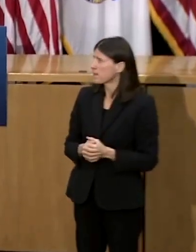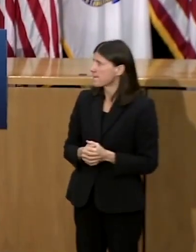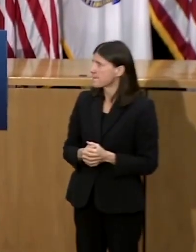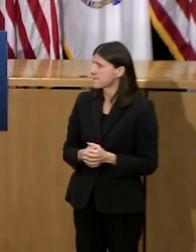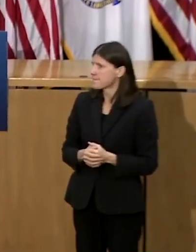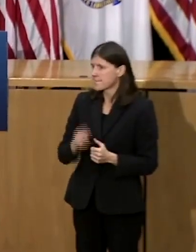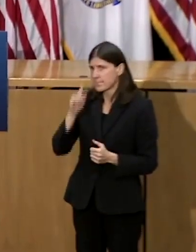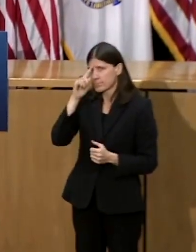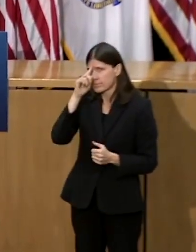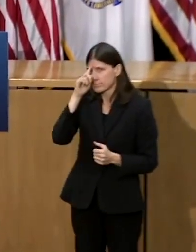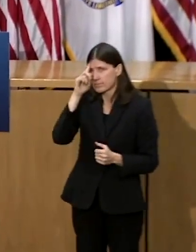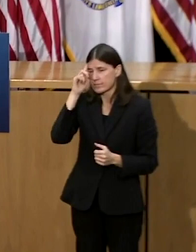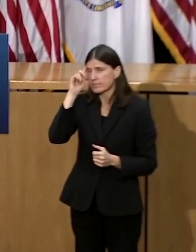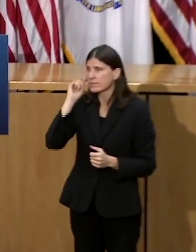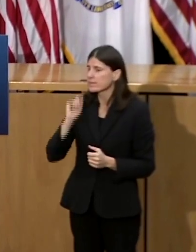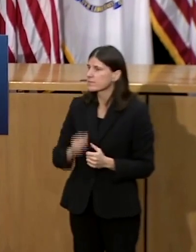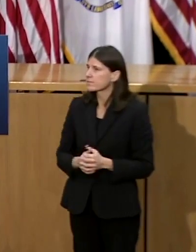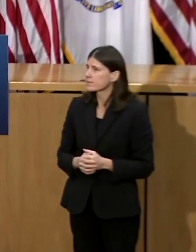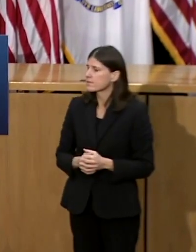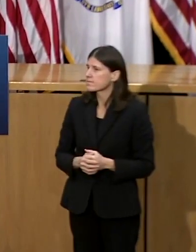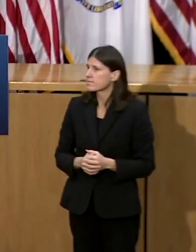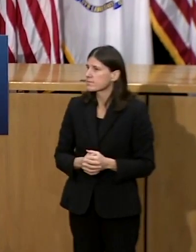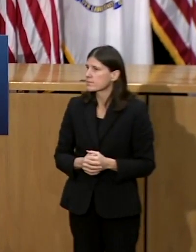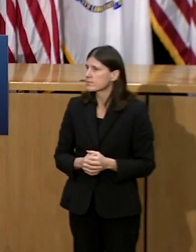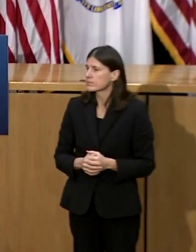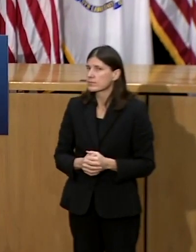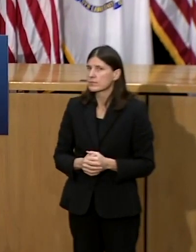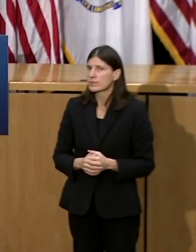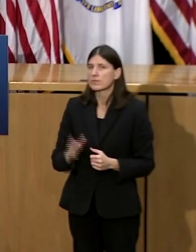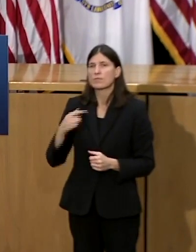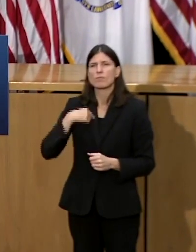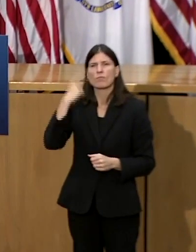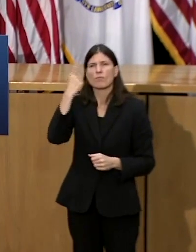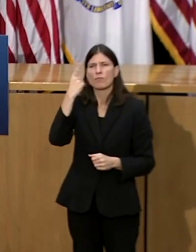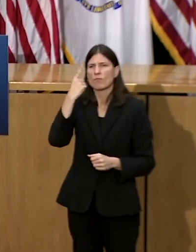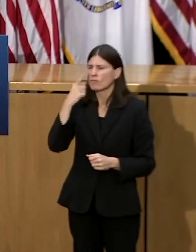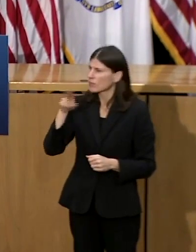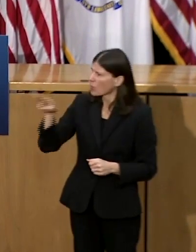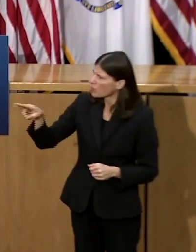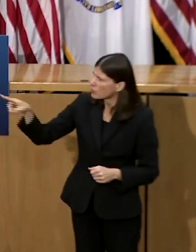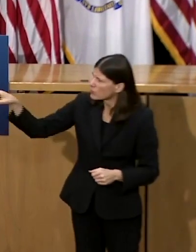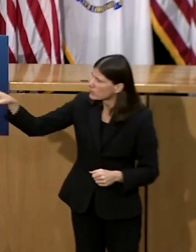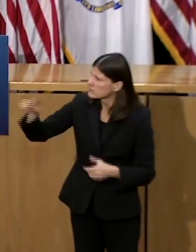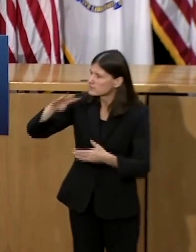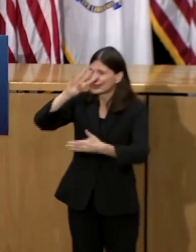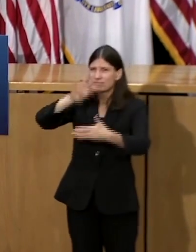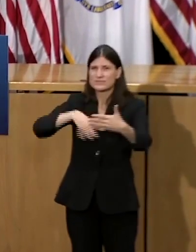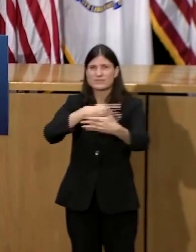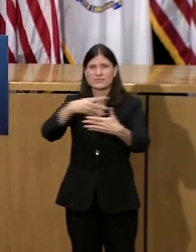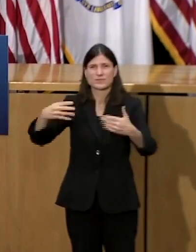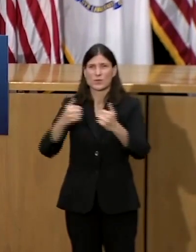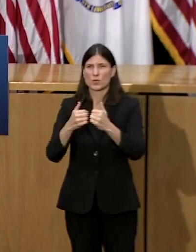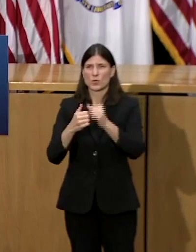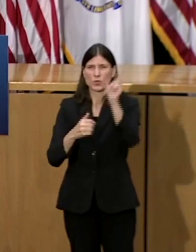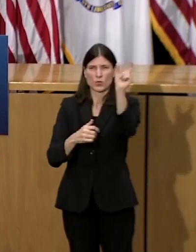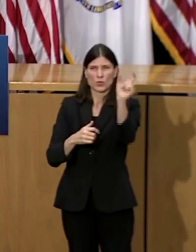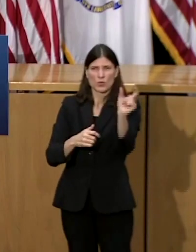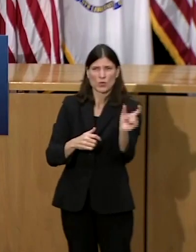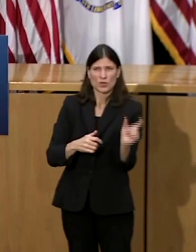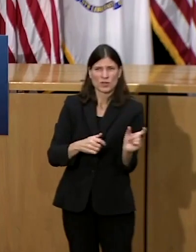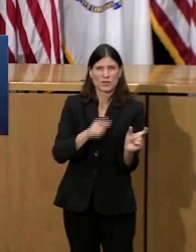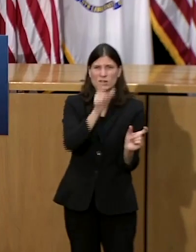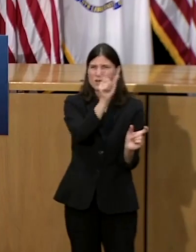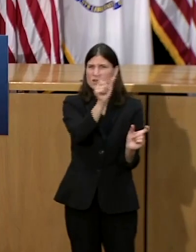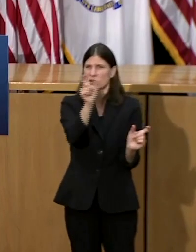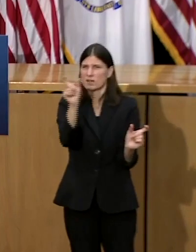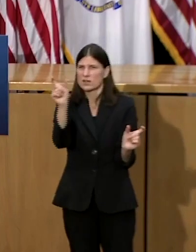100,000 and the positive test rate. It seems to throw two together now that you have to top. And you're testing